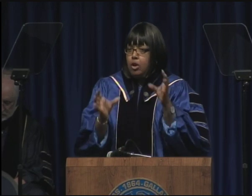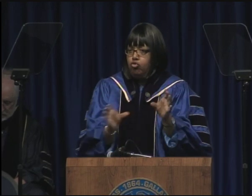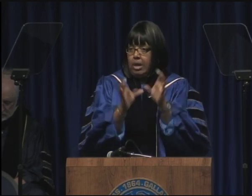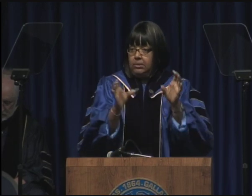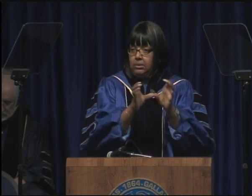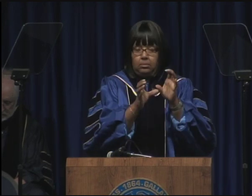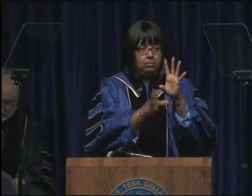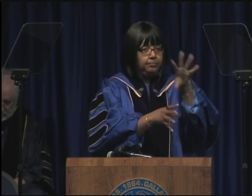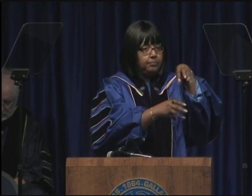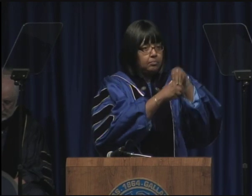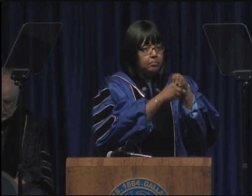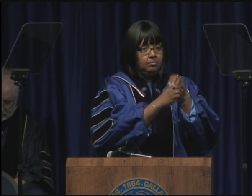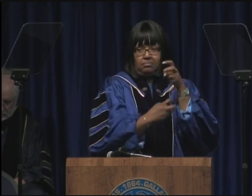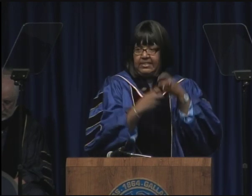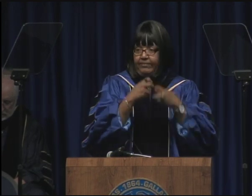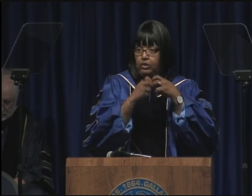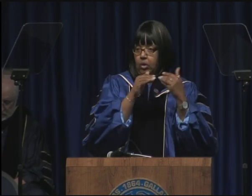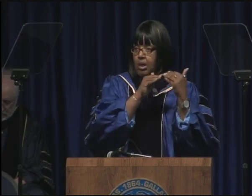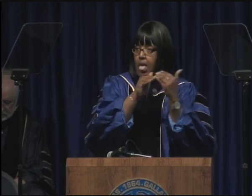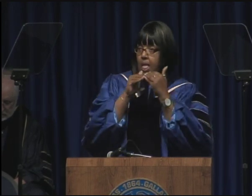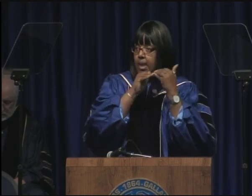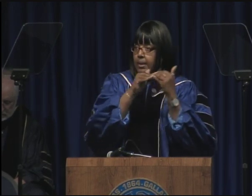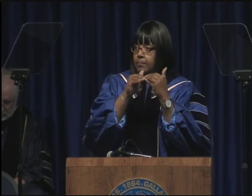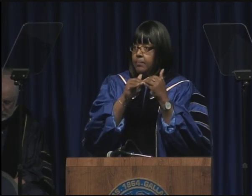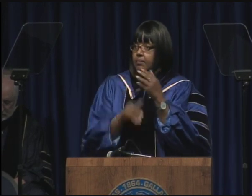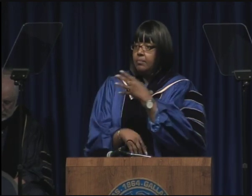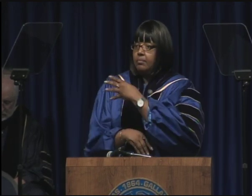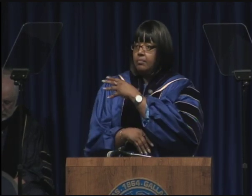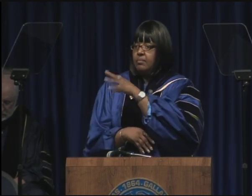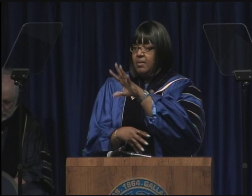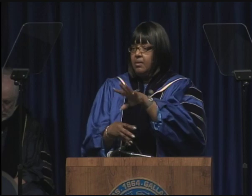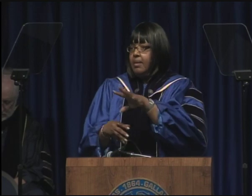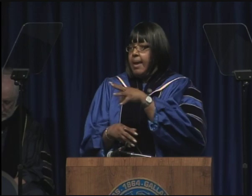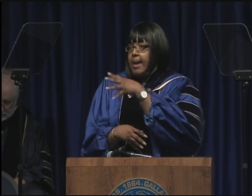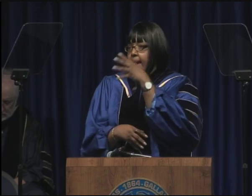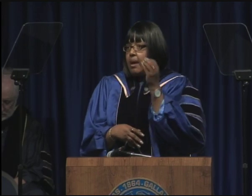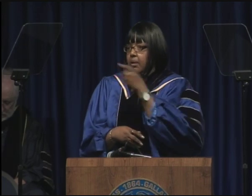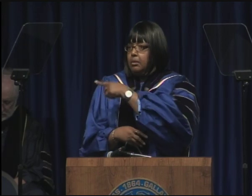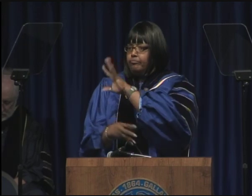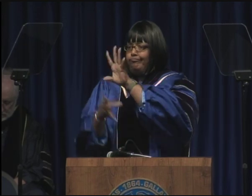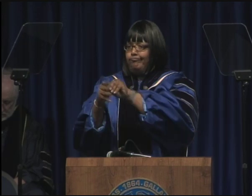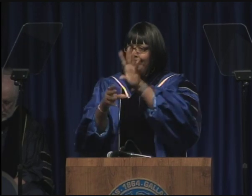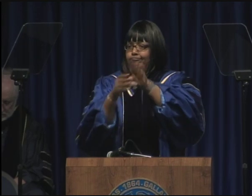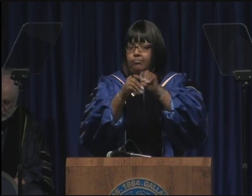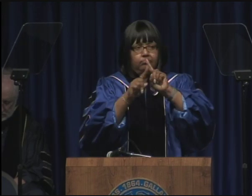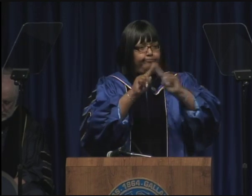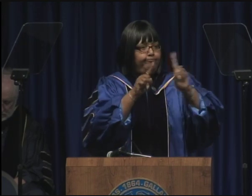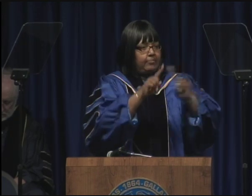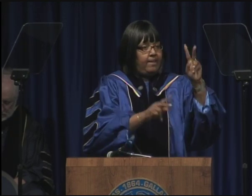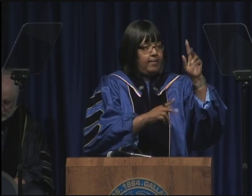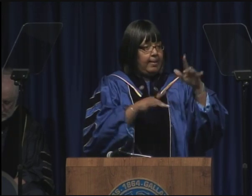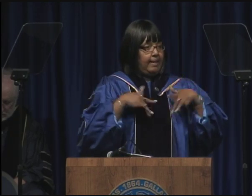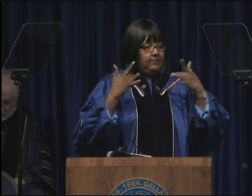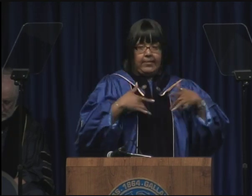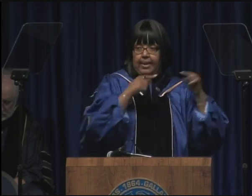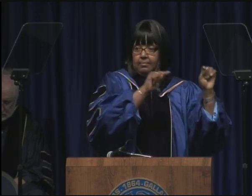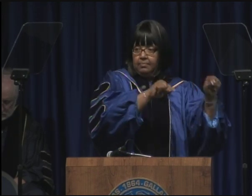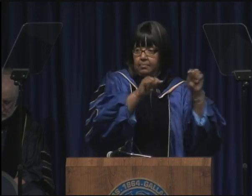handled numerous crises involving difficult colleagues and has been able to participate in